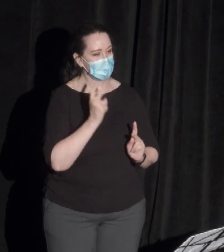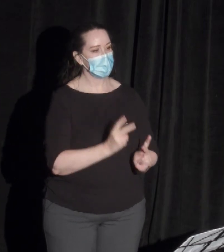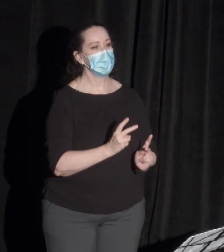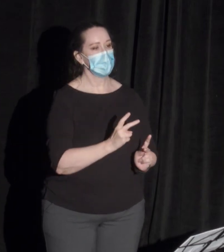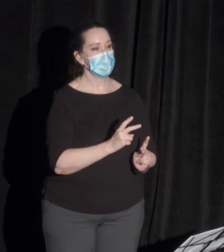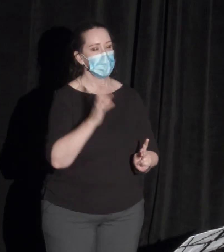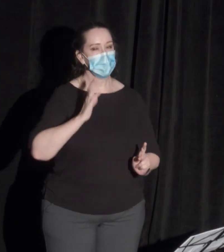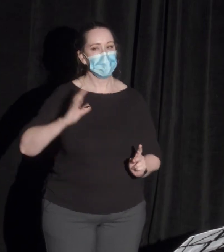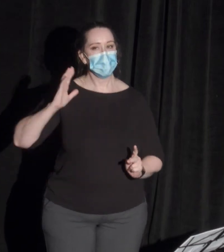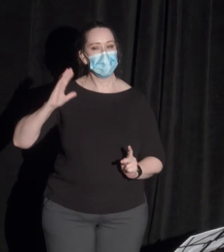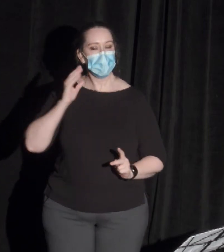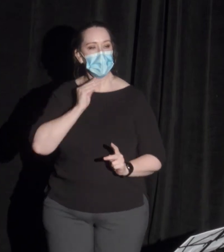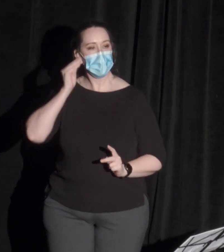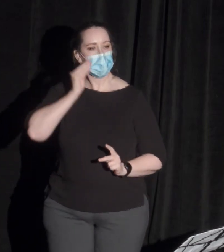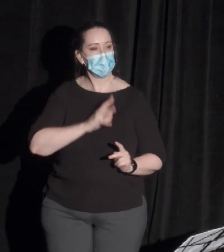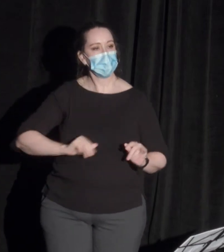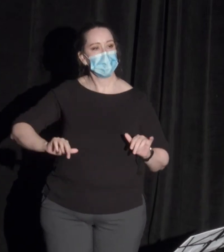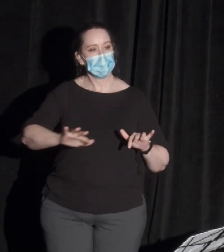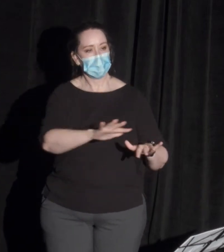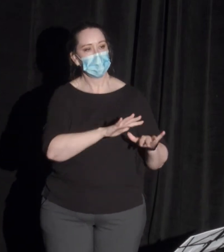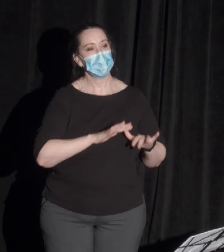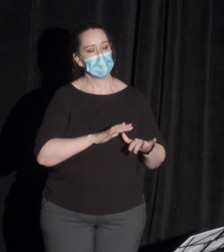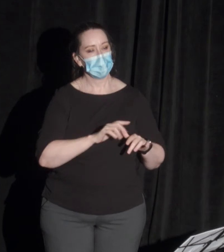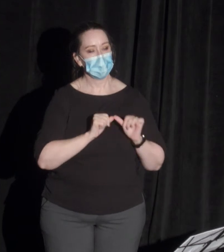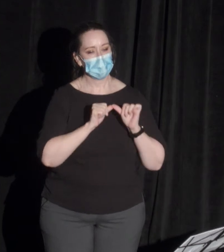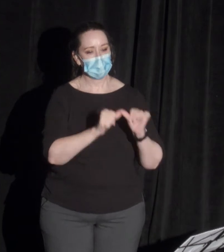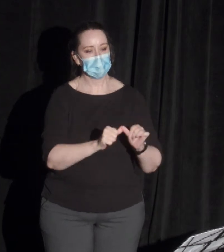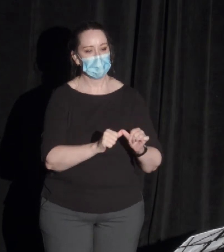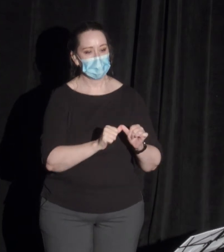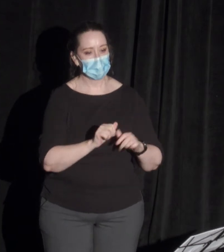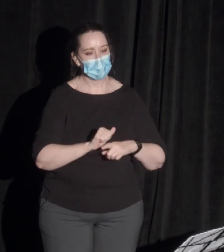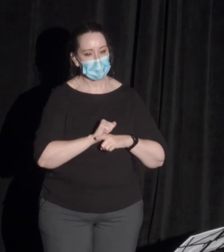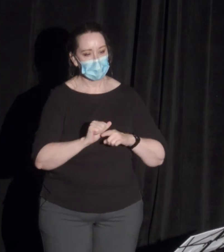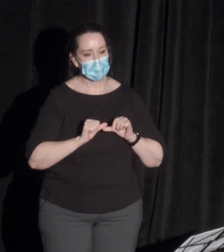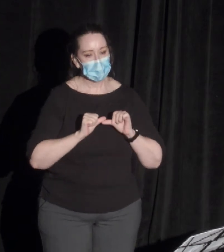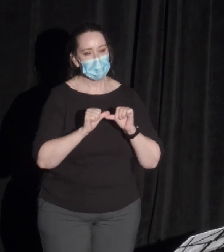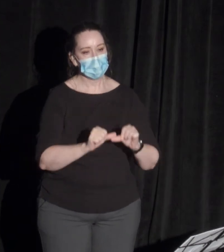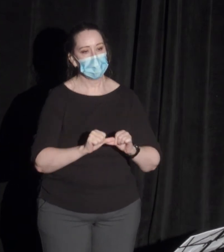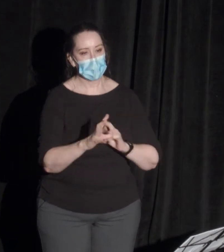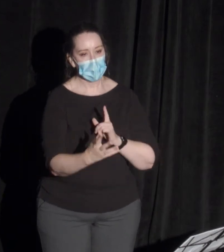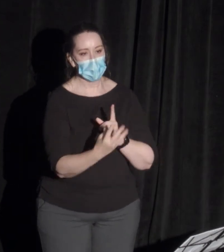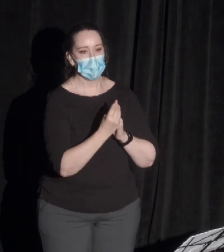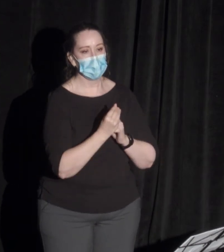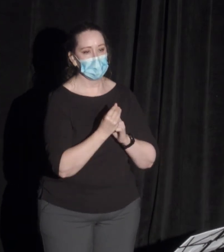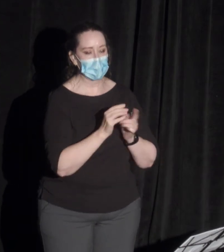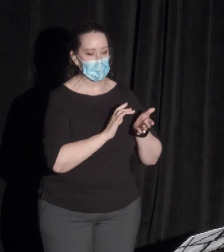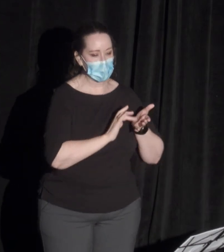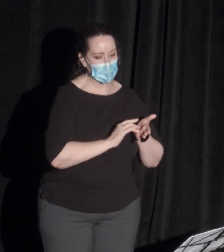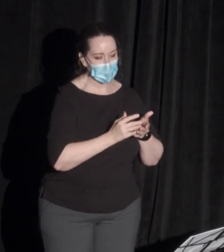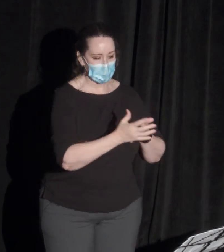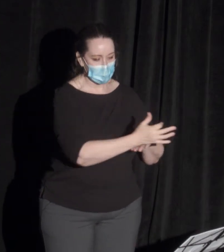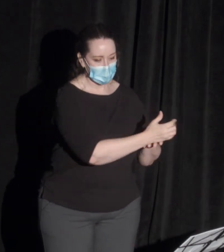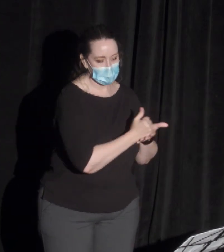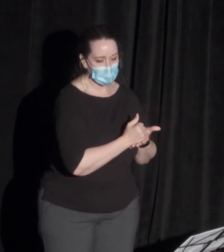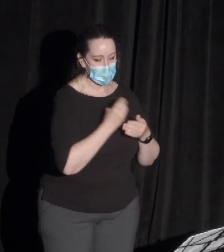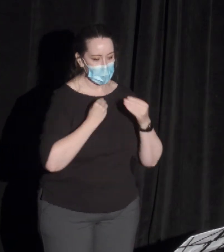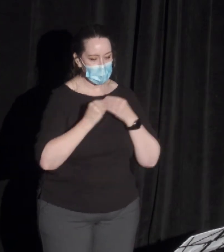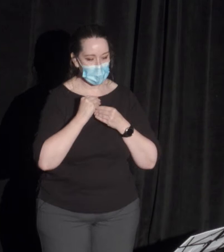ancestral territory and continue to practice their kinship culture, harvest their medicines and foods that continue to grow in and